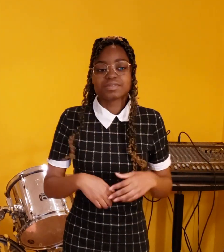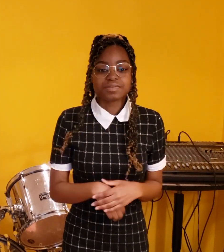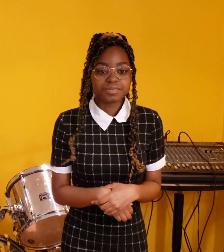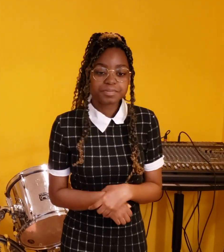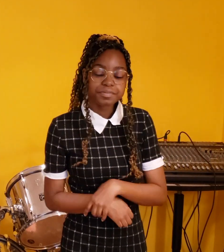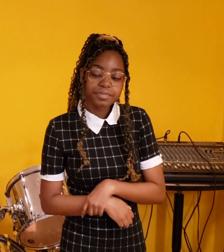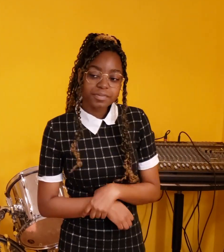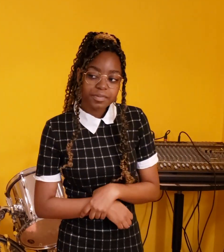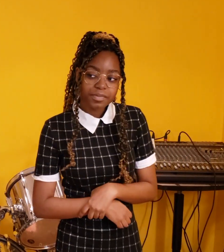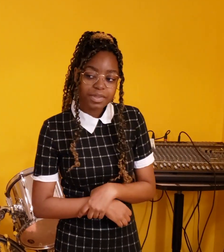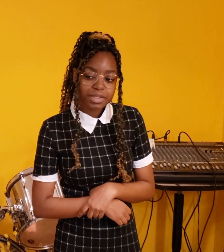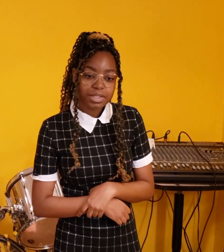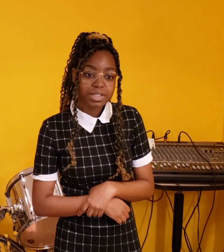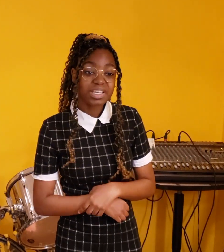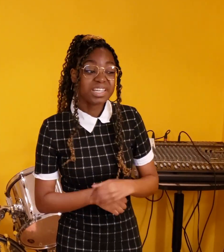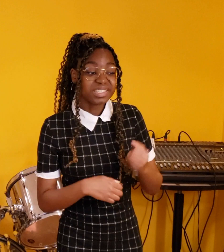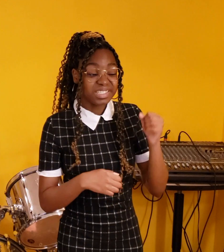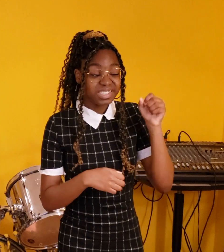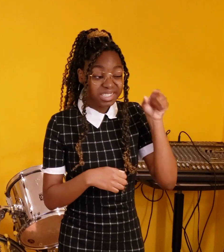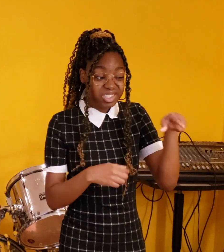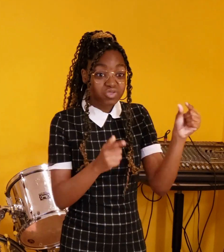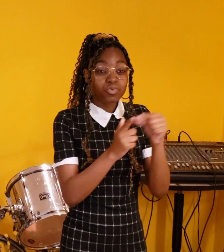personal, character of God.